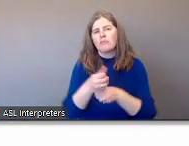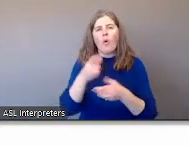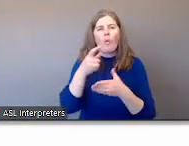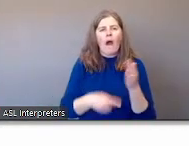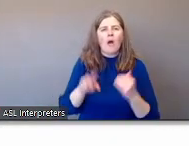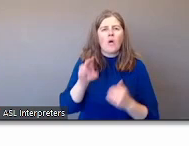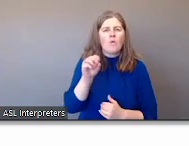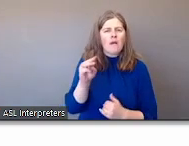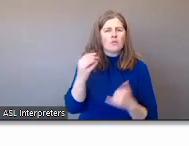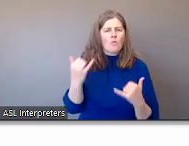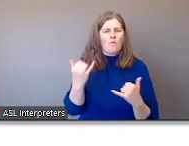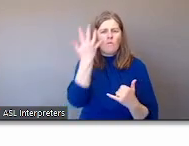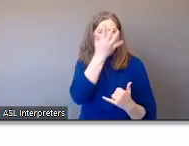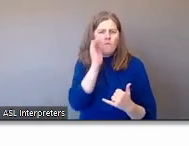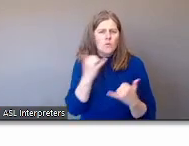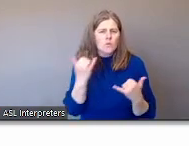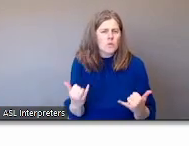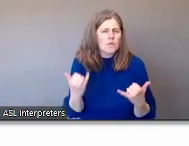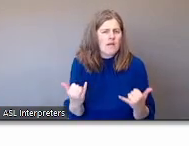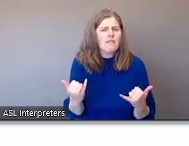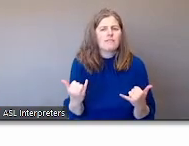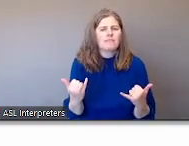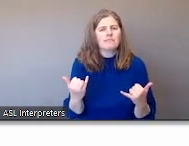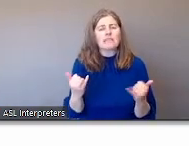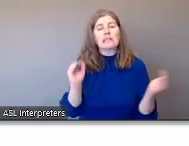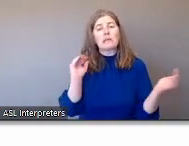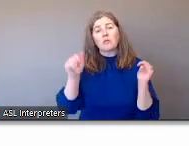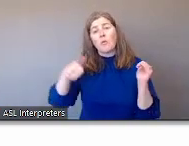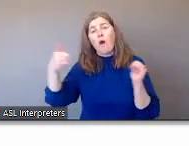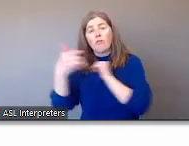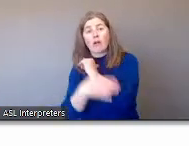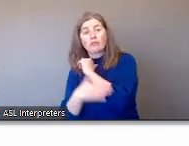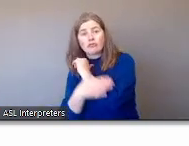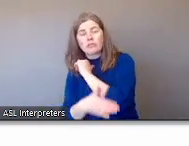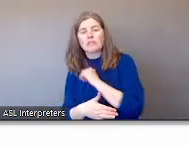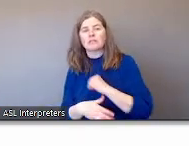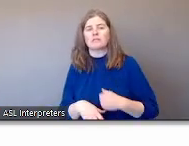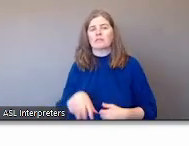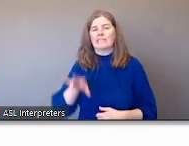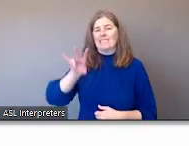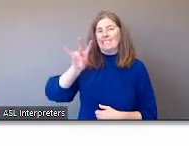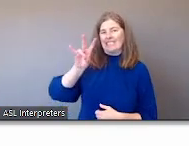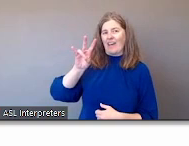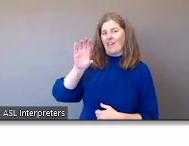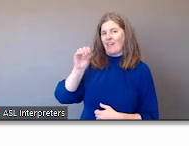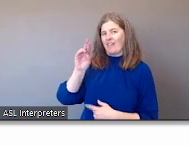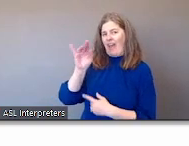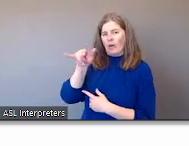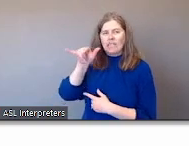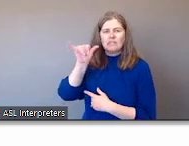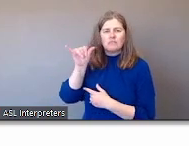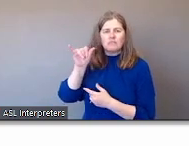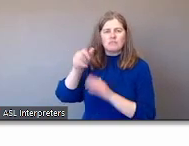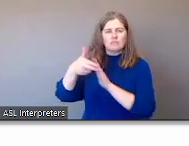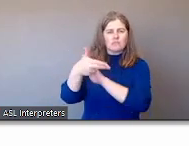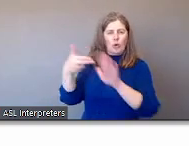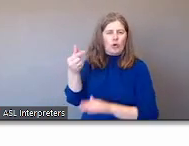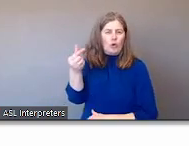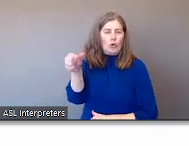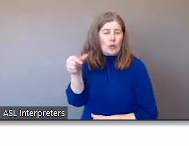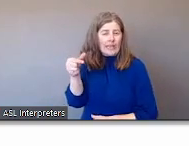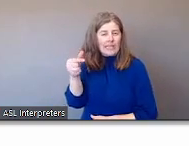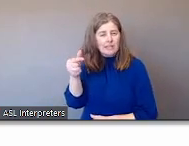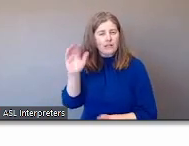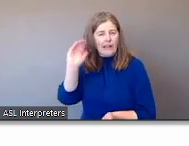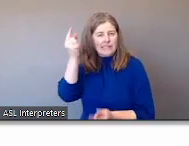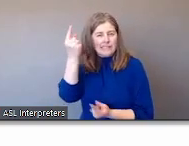Mexico today. Similar to the rest of the country, 7 counties in low or green,